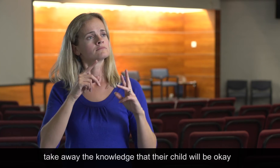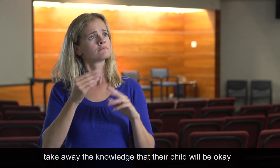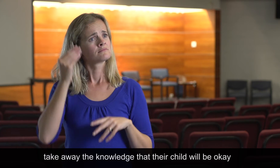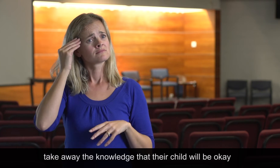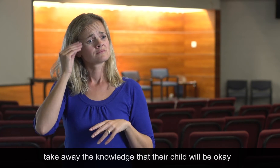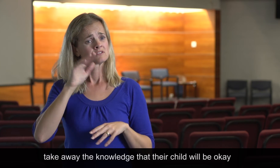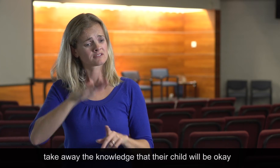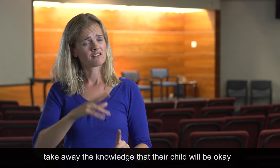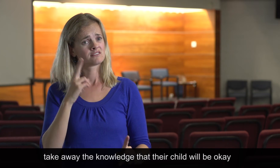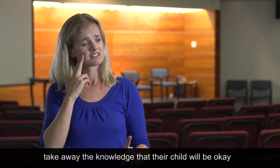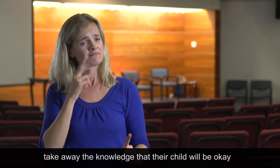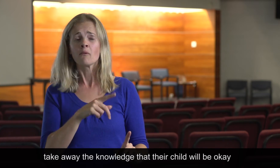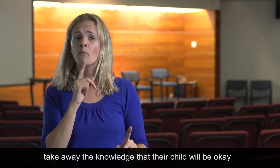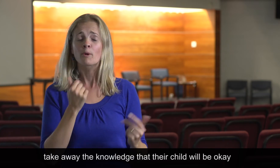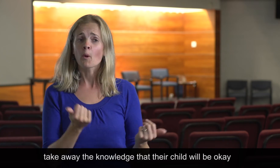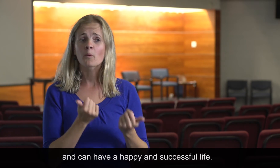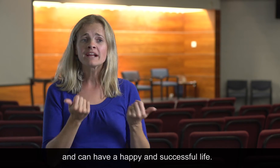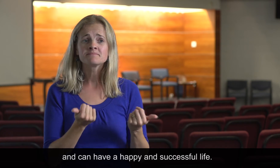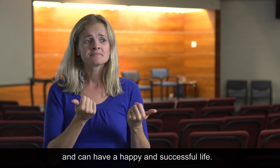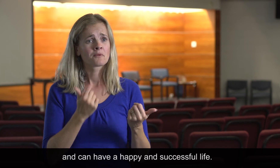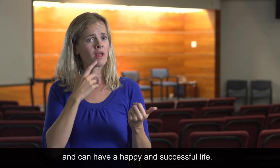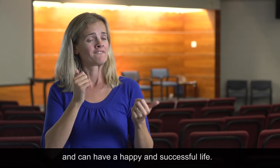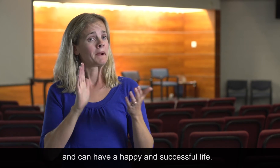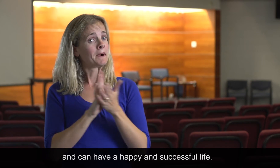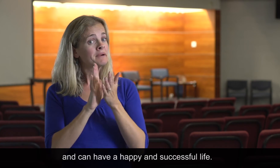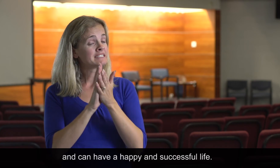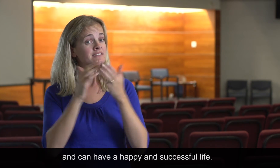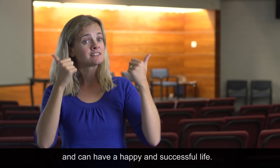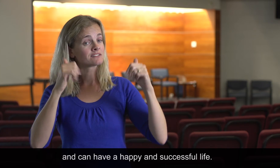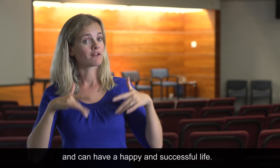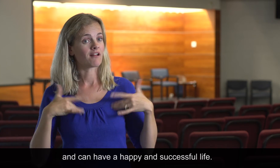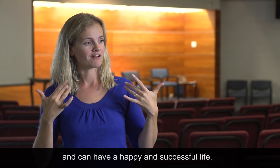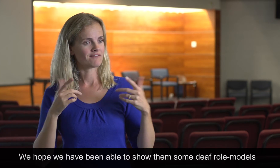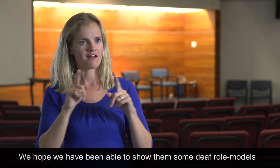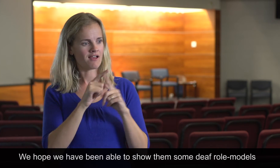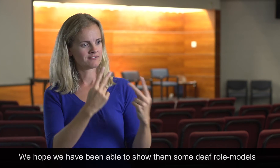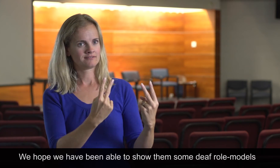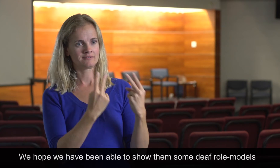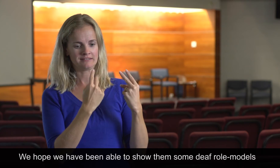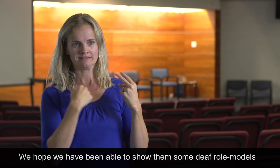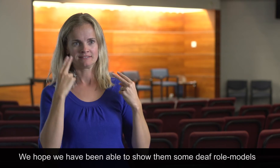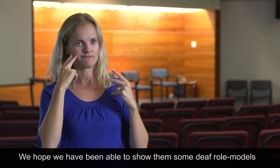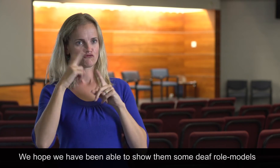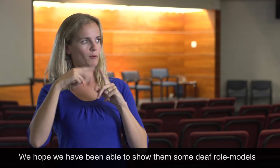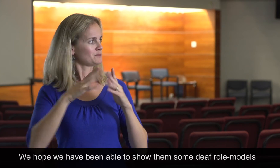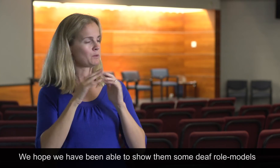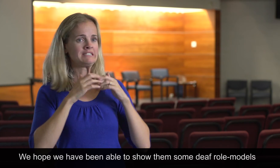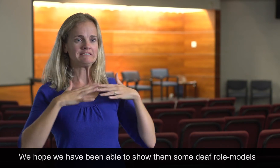away the knowledge that their child will be okay and can have a happy and successful life. We hope we have been able to show them some deaf role